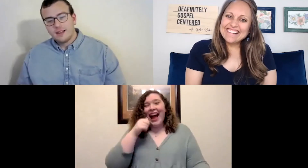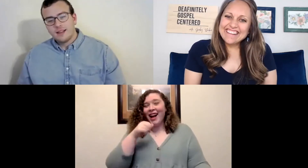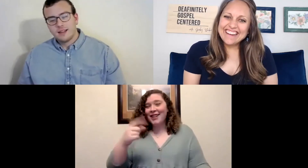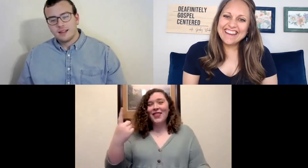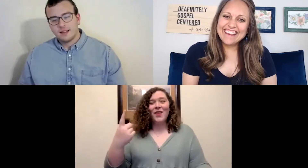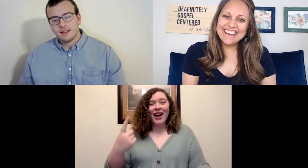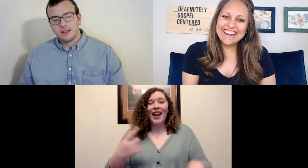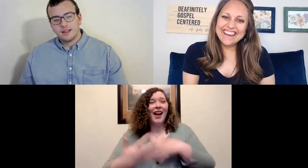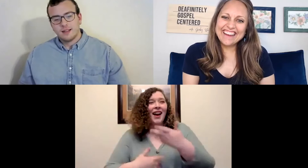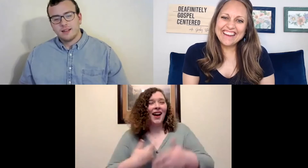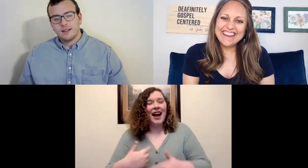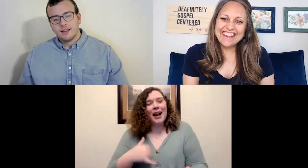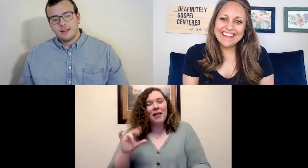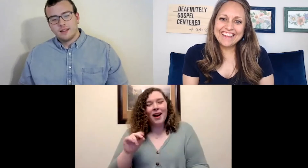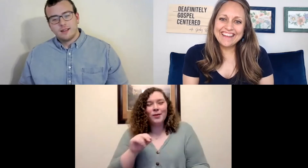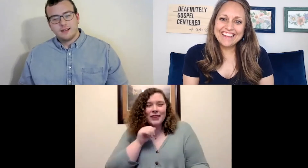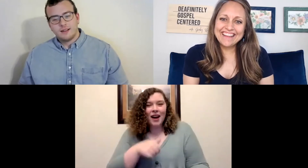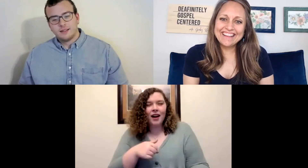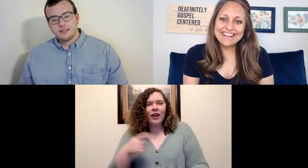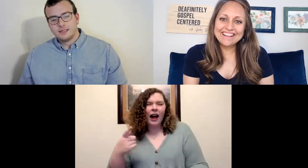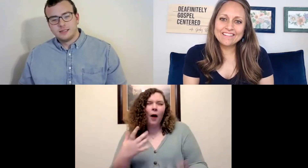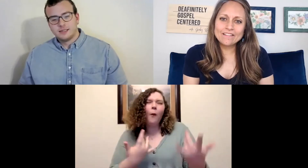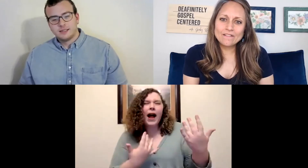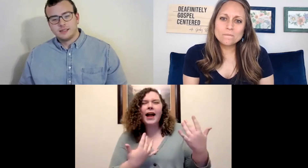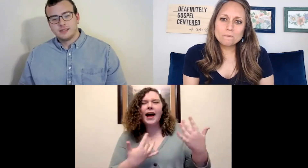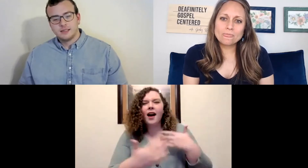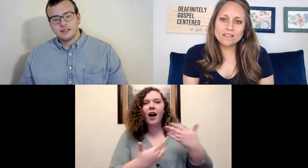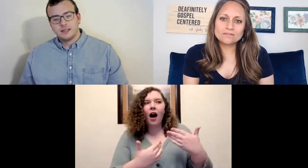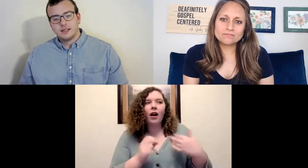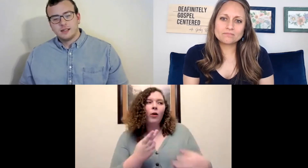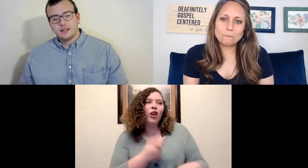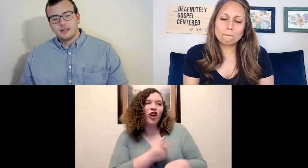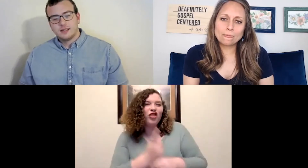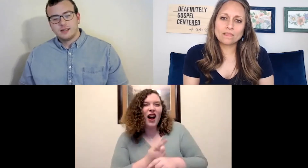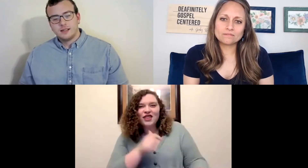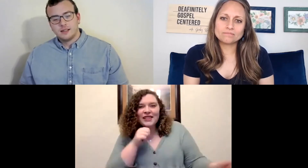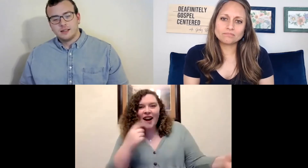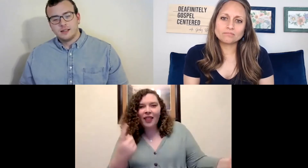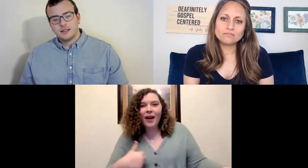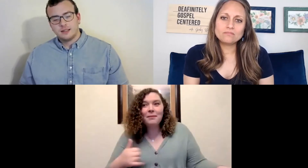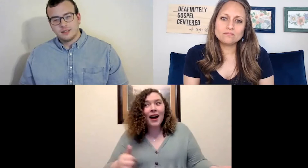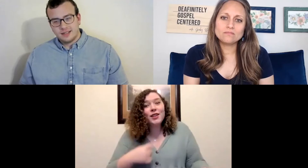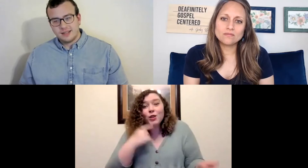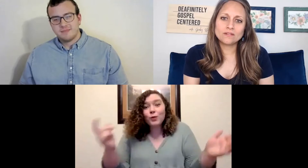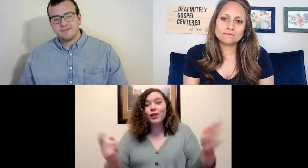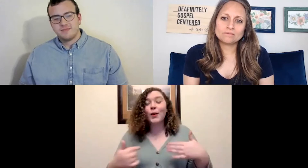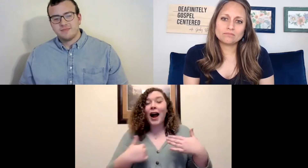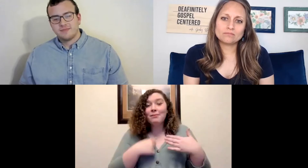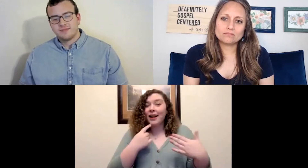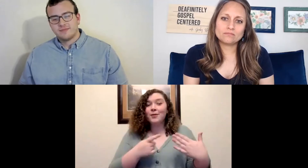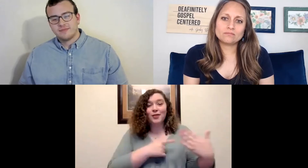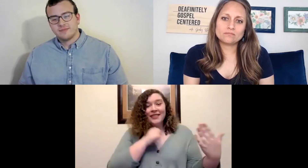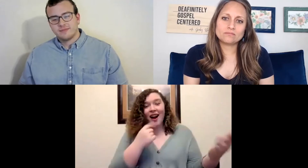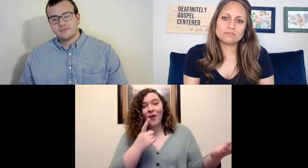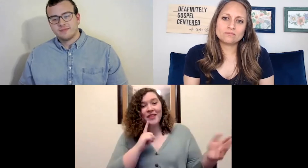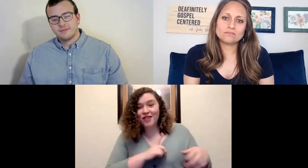Yeah, my parents will sometimes be like, yeah, I think that girl is the one. I'll say, no, she's not. And they'll say, oh, wait, just give it some time. And later they'll come back to me and say,